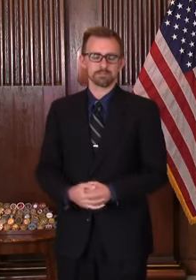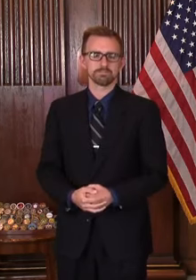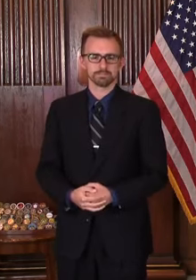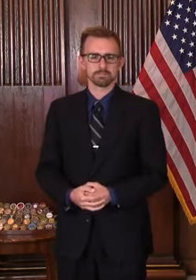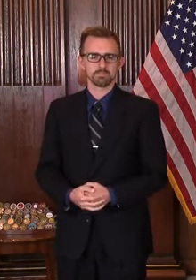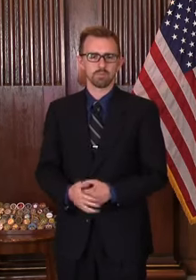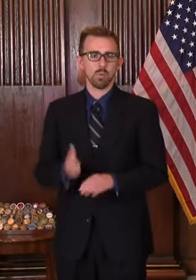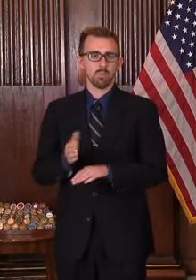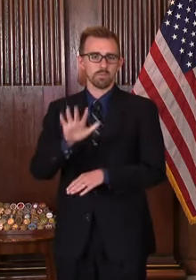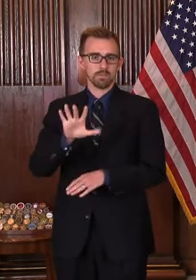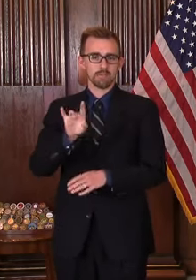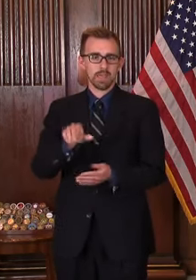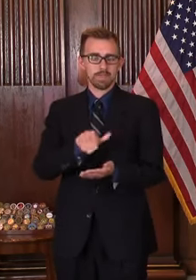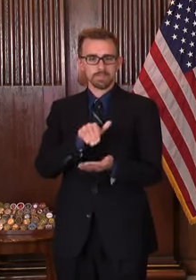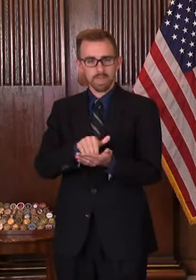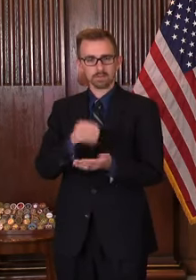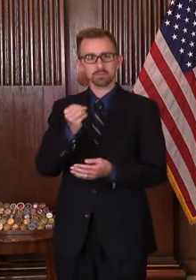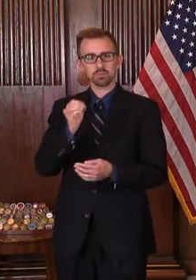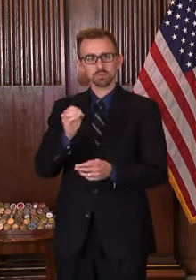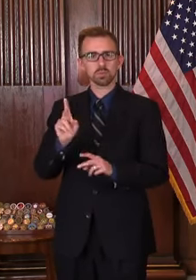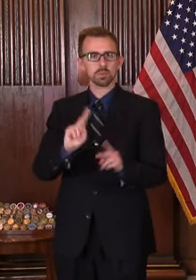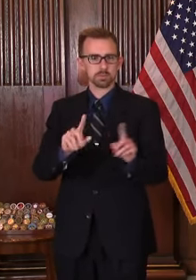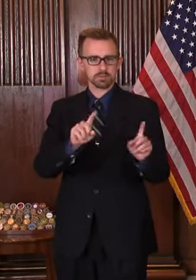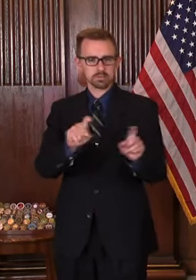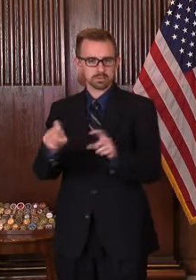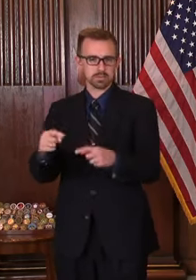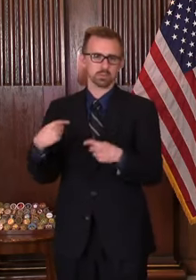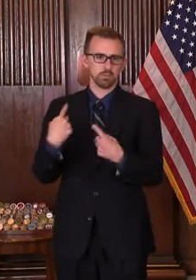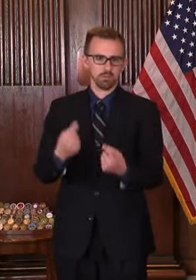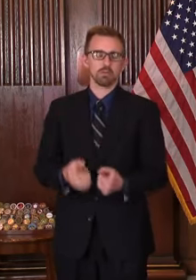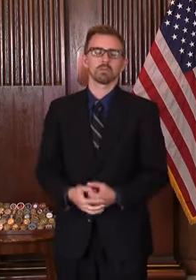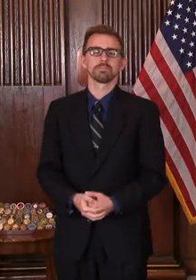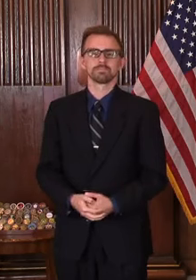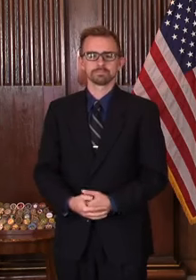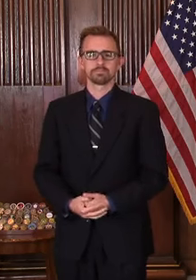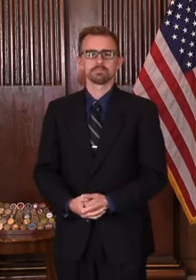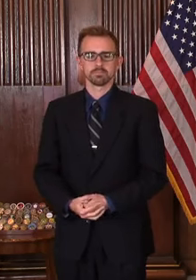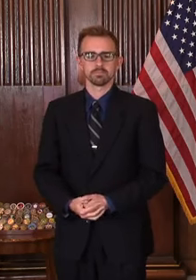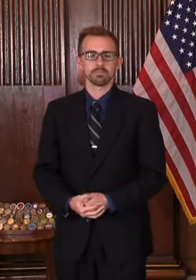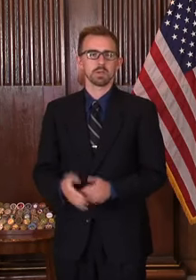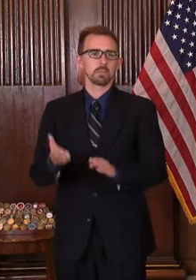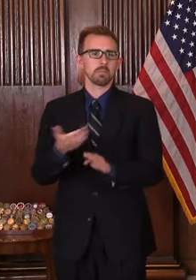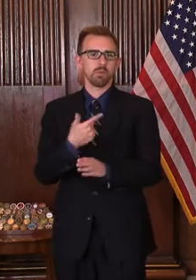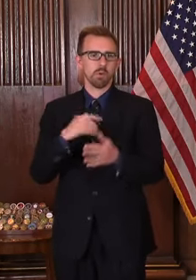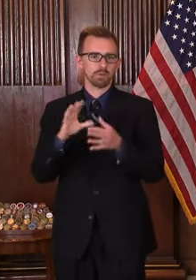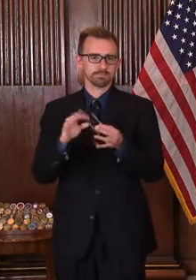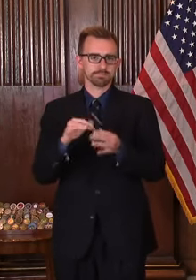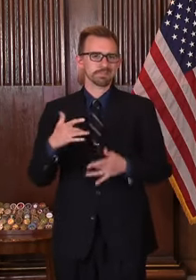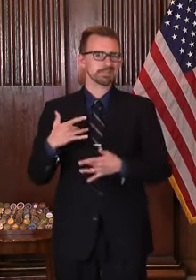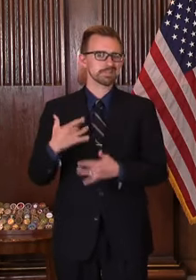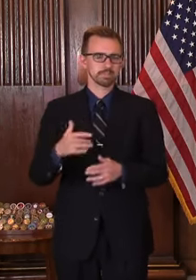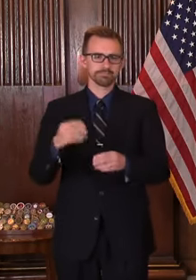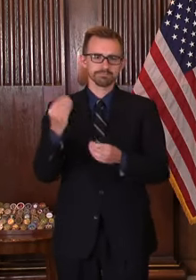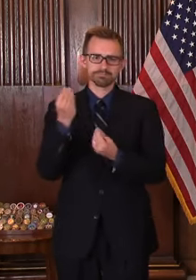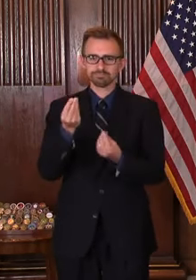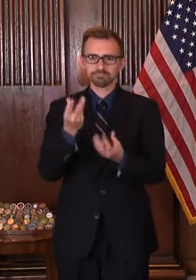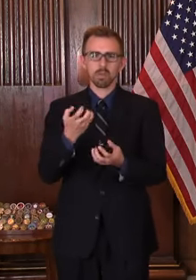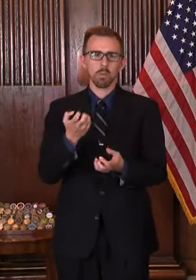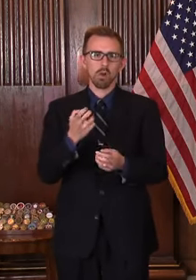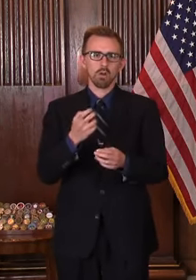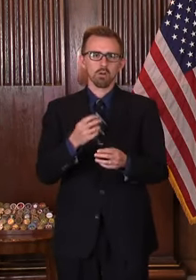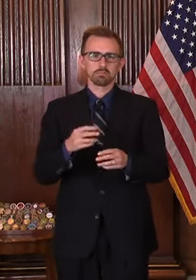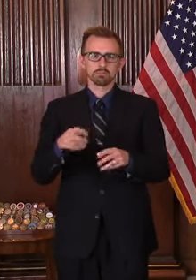Over 58,000 Missourians have been tested at this point. Before we get started on the normal briefing today, I want to take a moment to